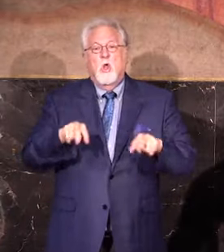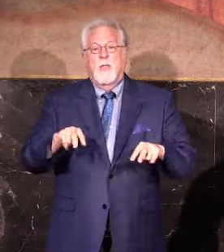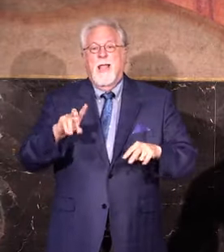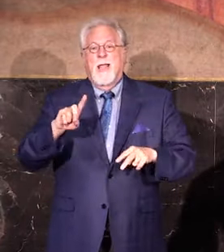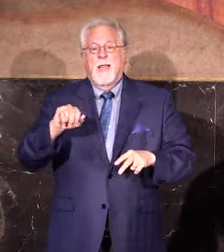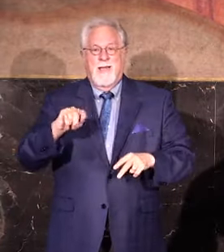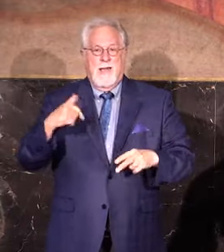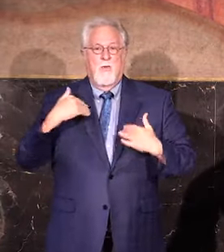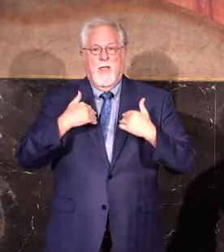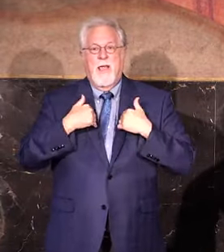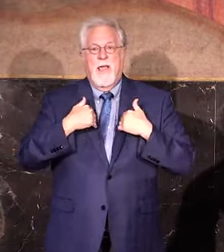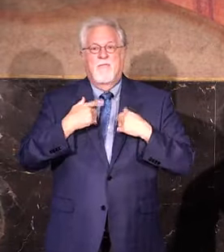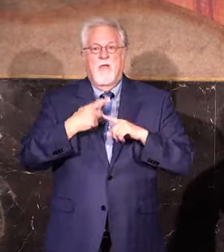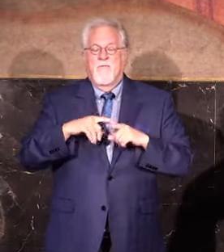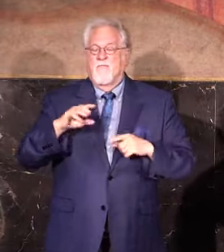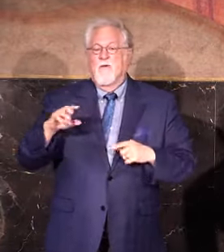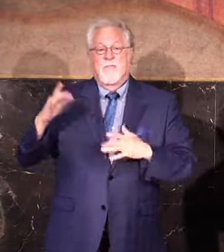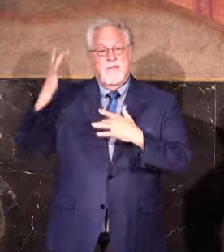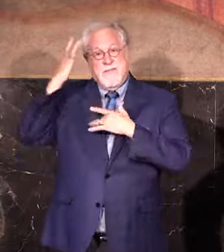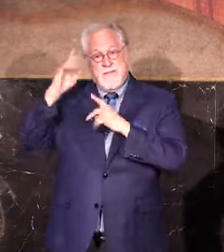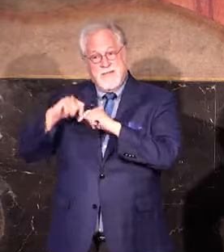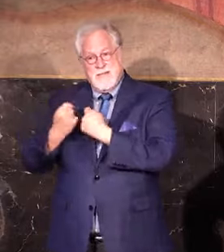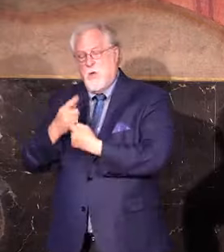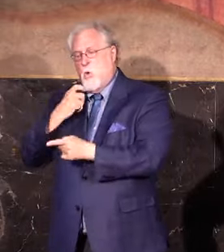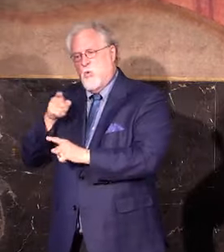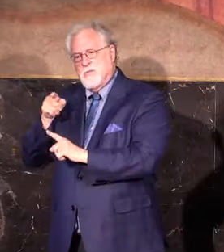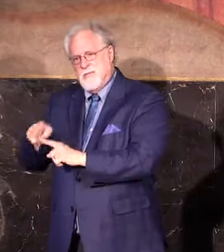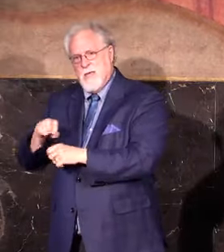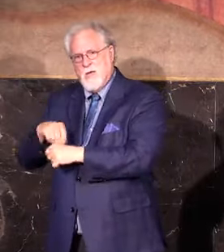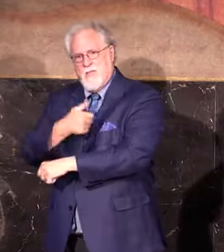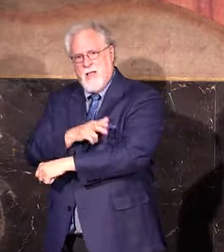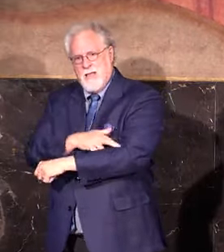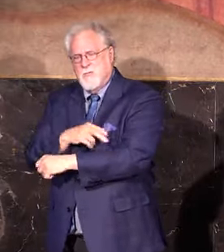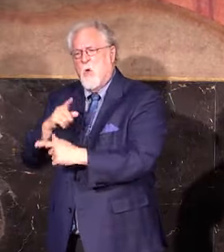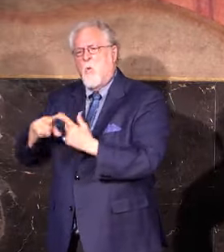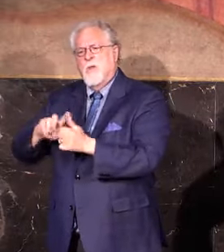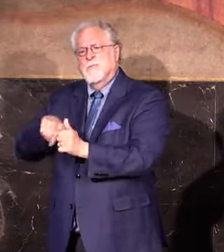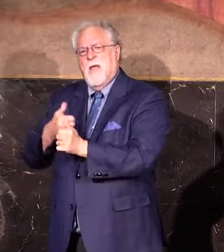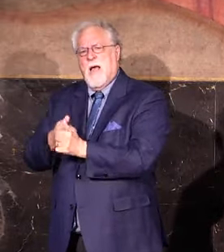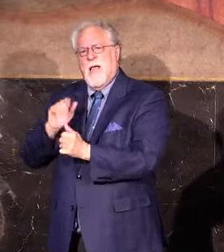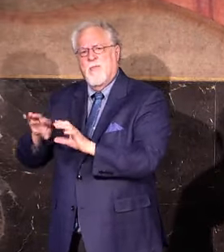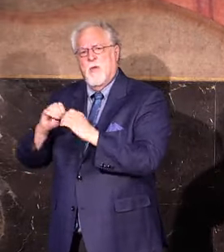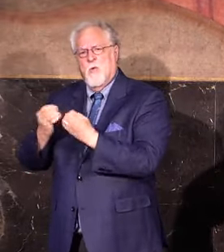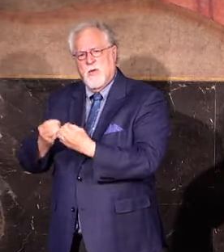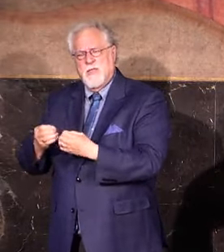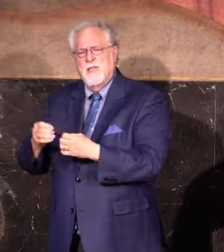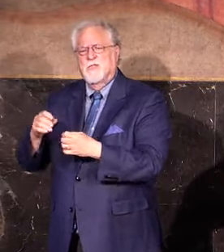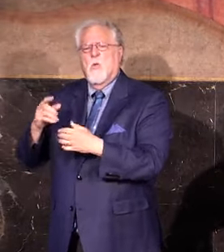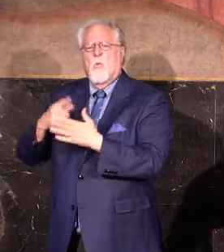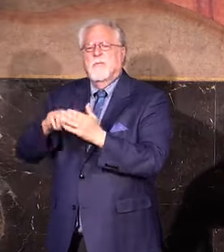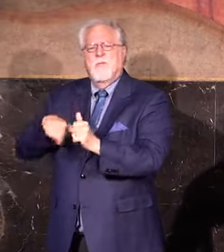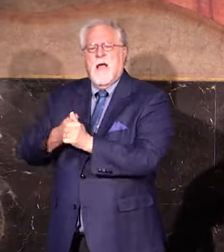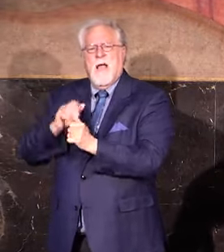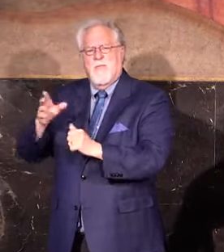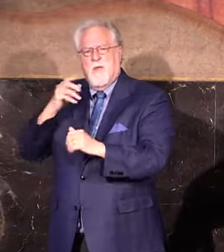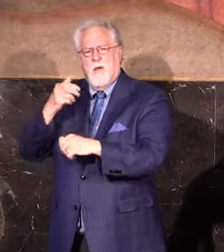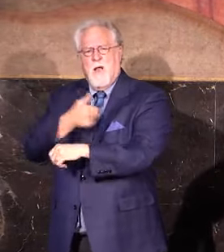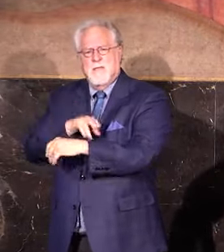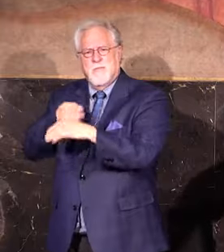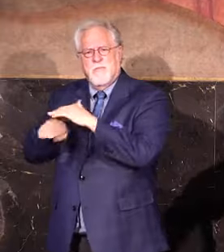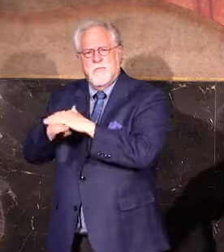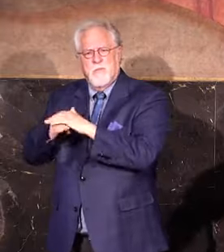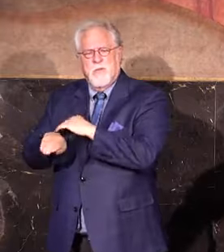that we have from our epidemiology team to understand, well, who is in that hospital? What is behind that hospitalization rate? And again, it's not the kind of